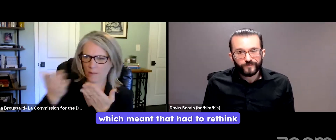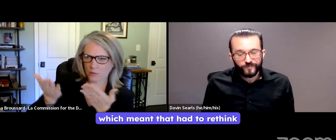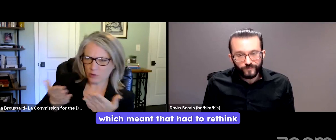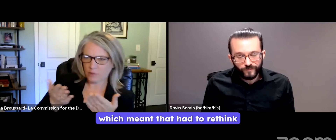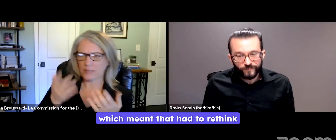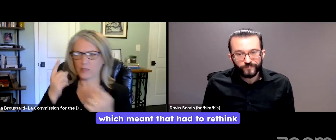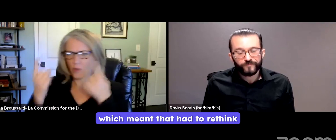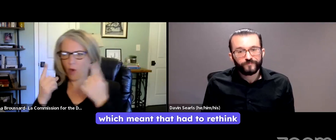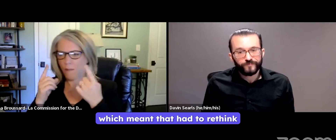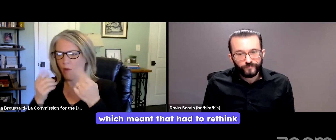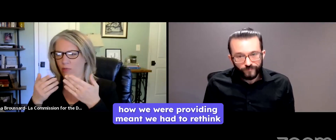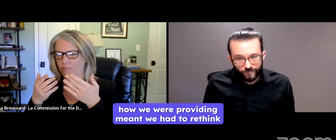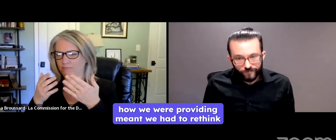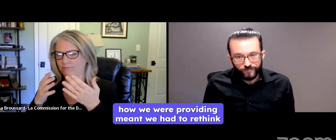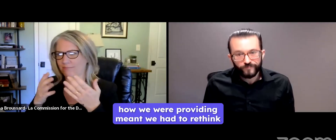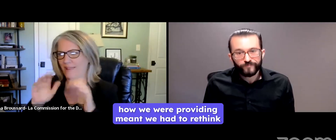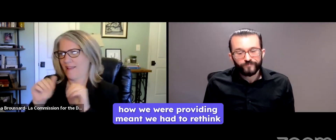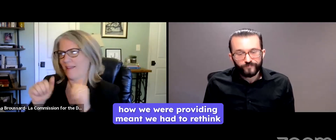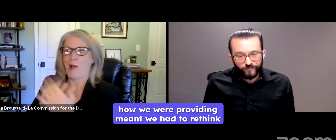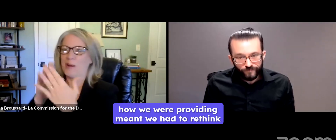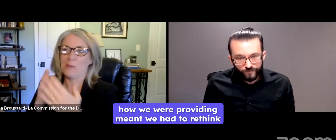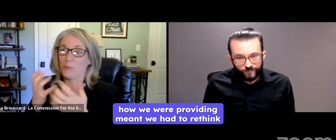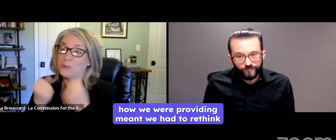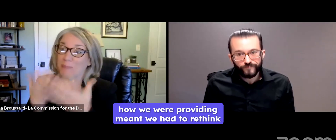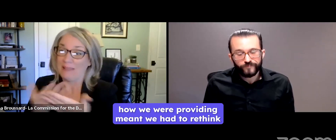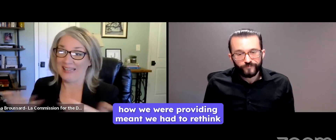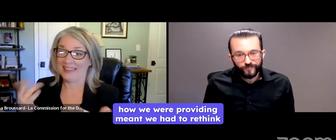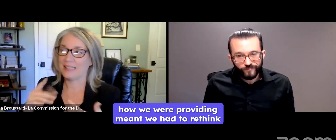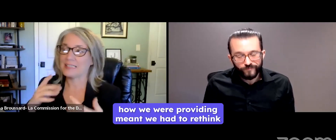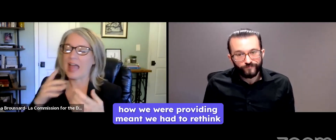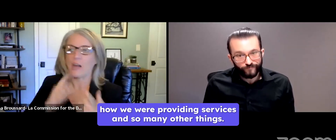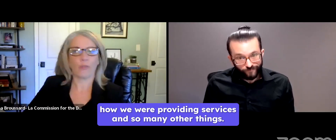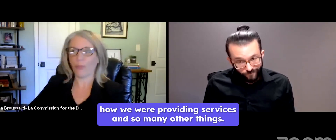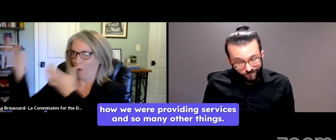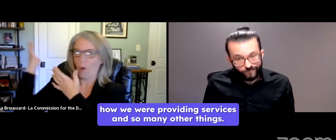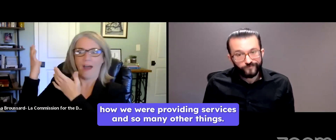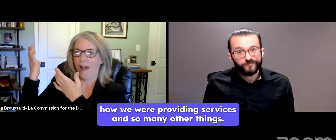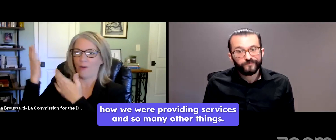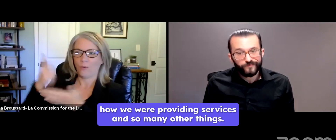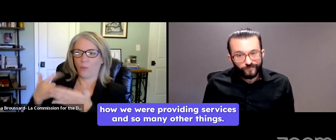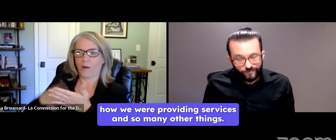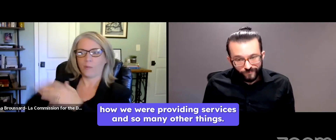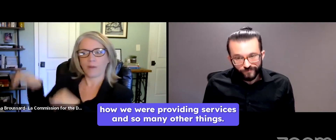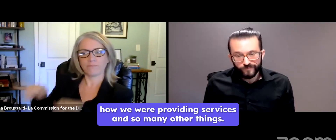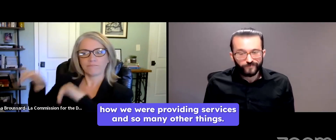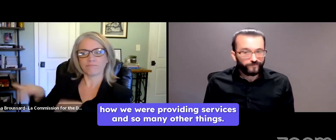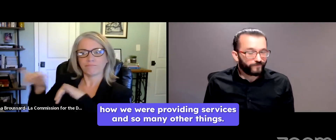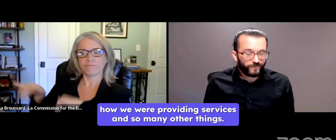which meant that had to rethink how we were providing service, meant we had to rethink how we were providing services and so many other things.